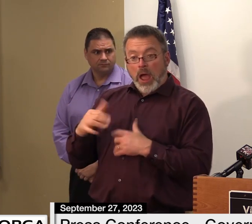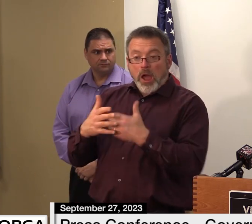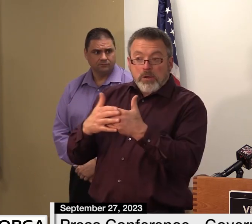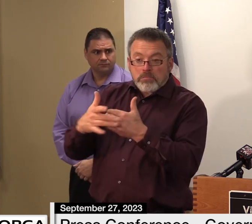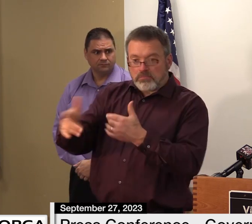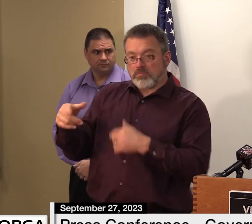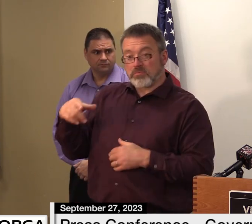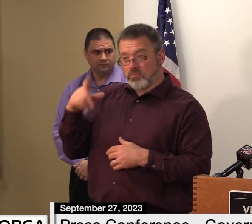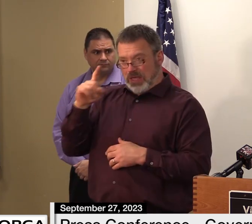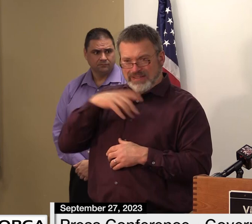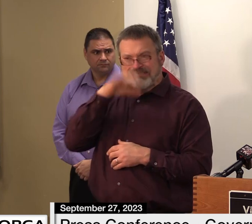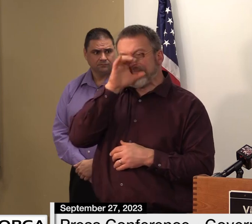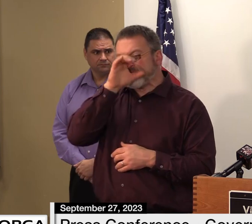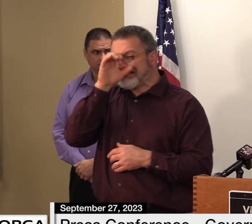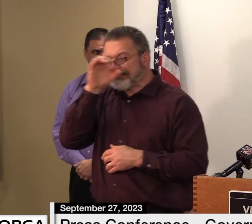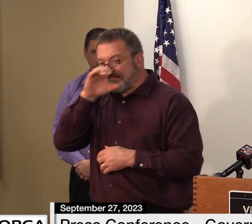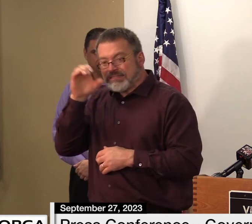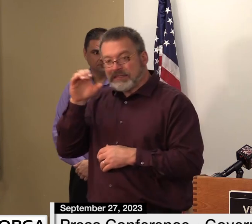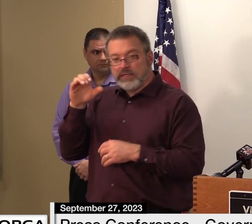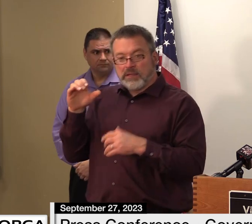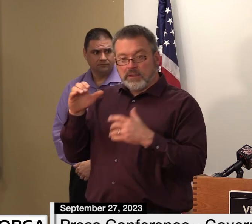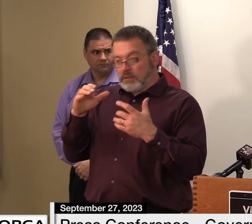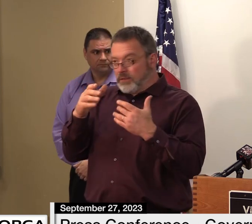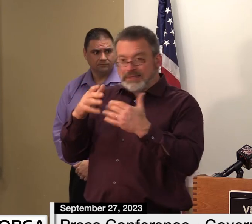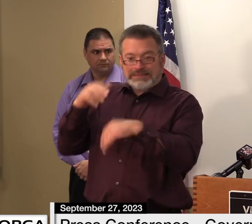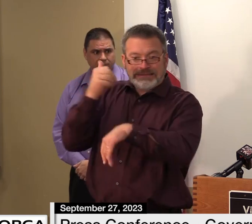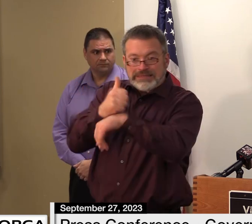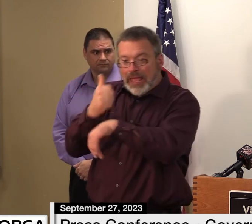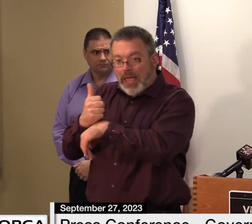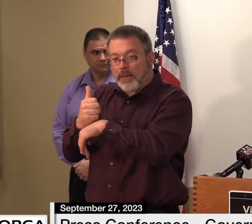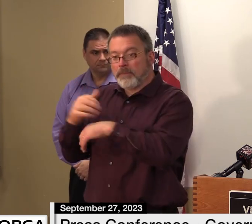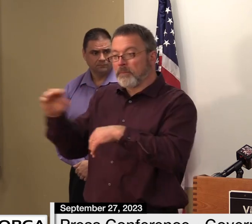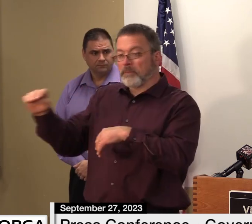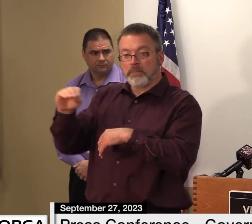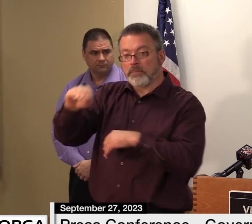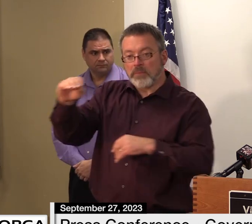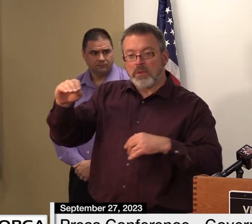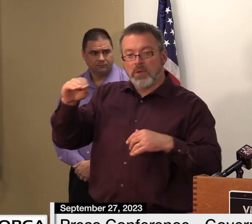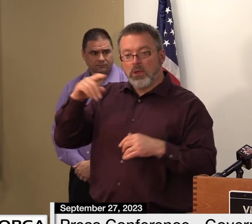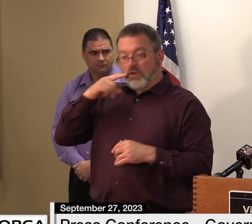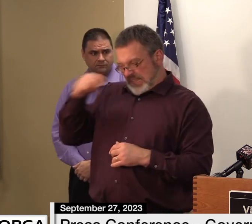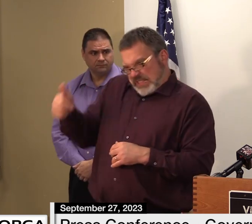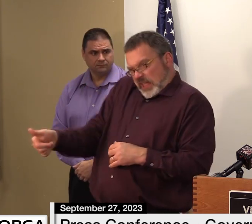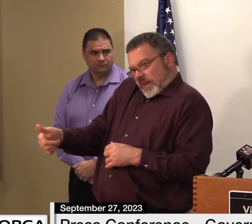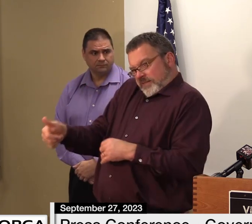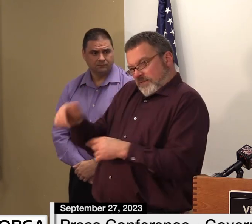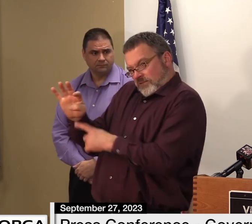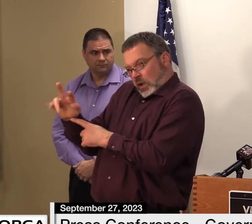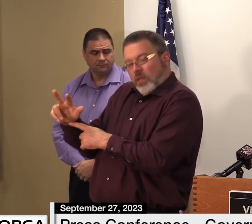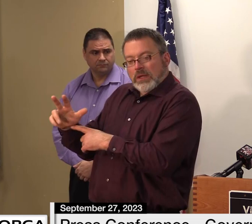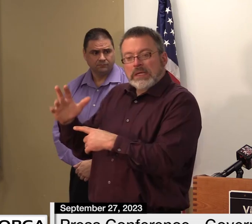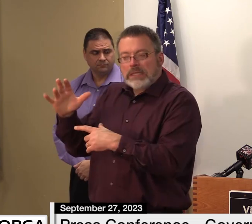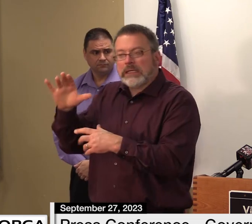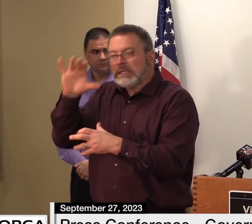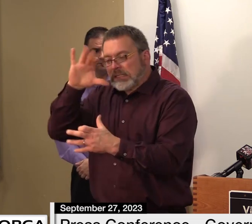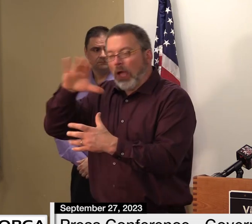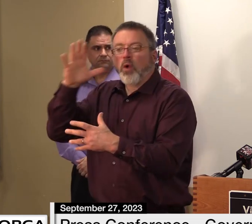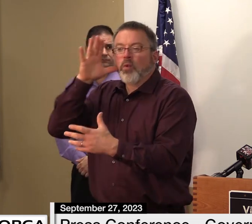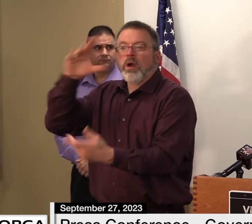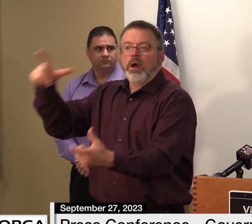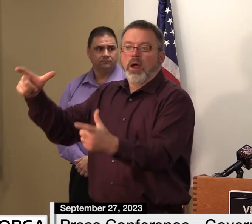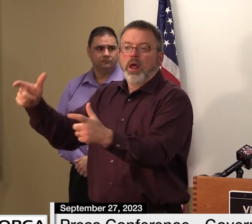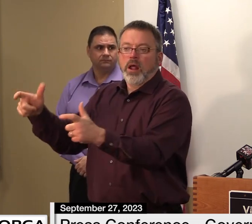to set up the housing for them, you know, the population, they find their own path along the way. That certainly